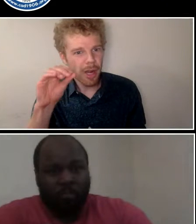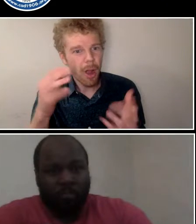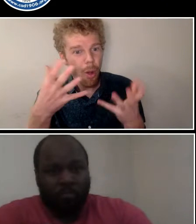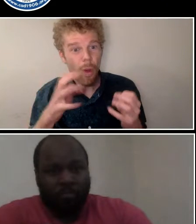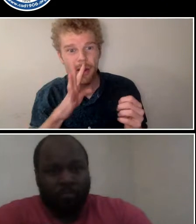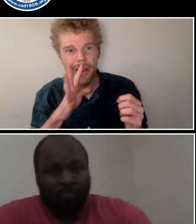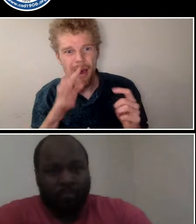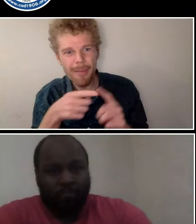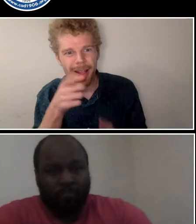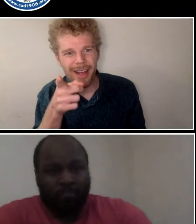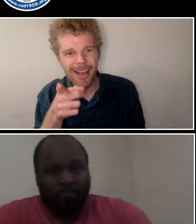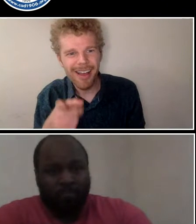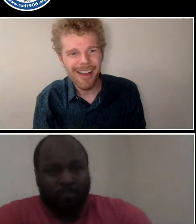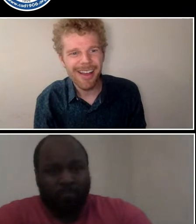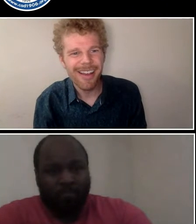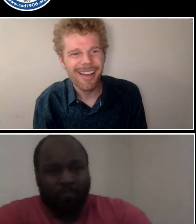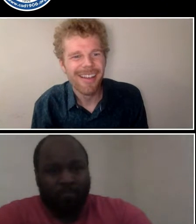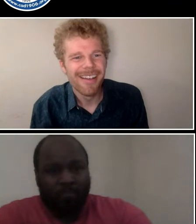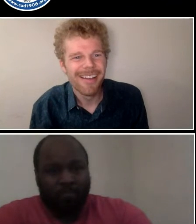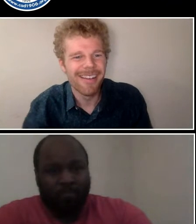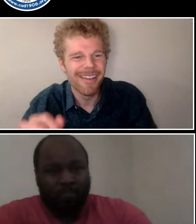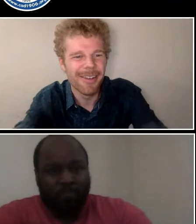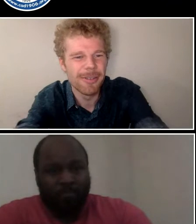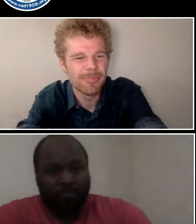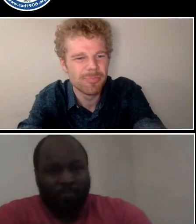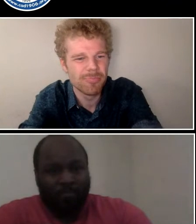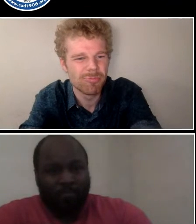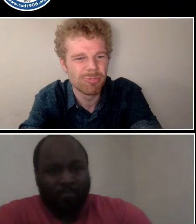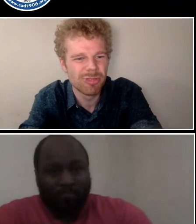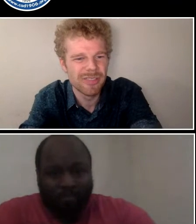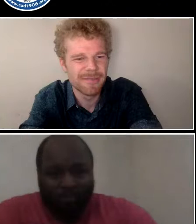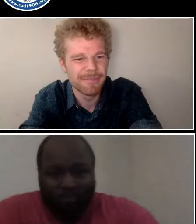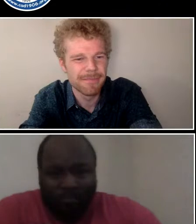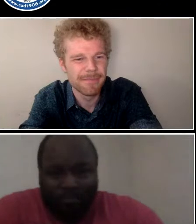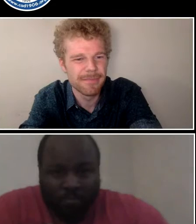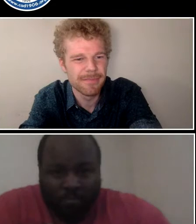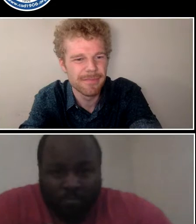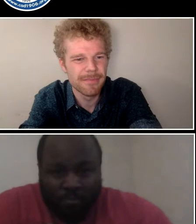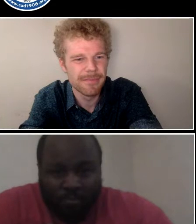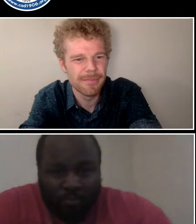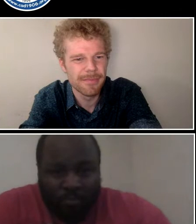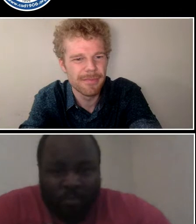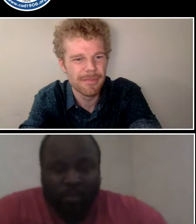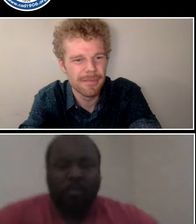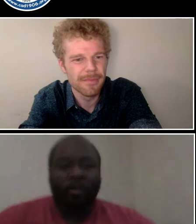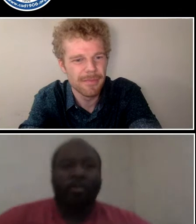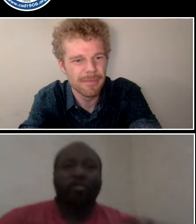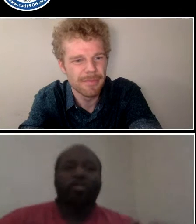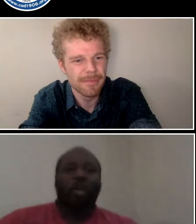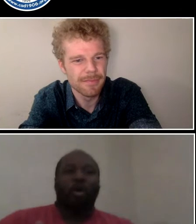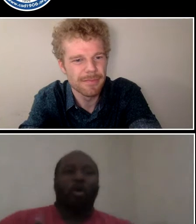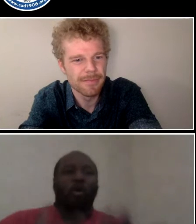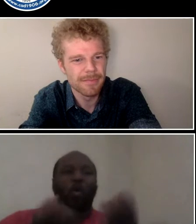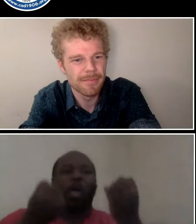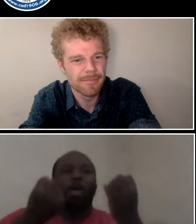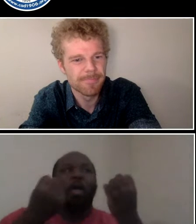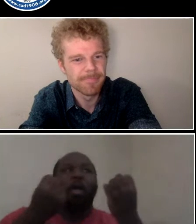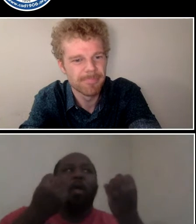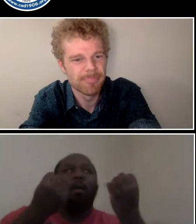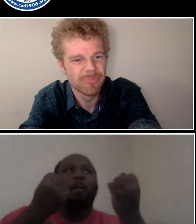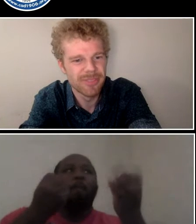and just shared a bit about his mission statement. Rico, do you want to say anything more about